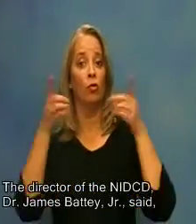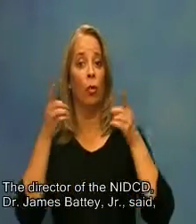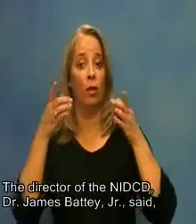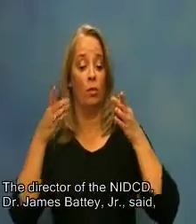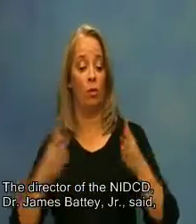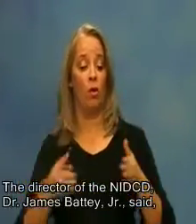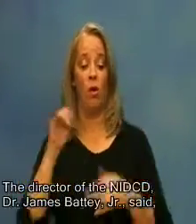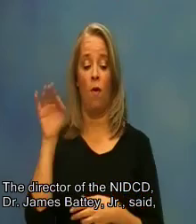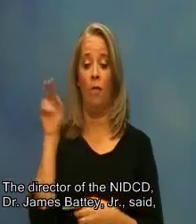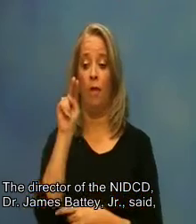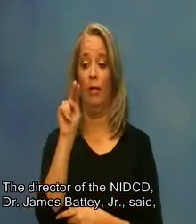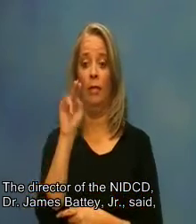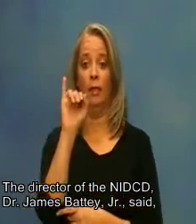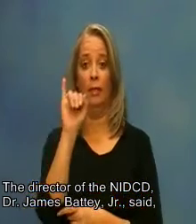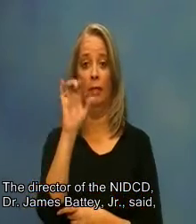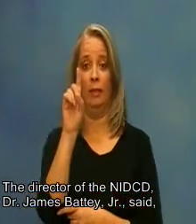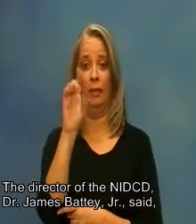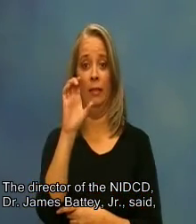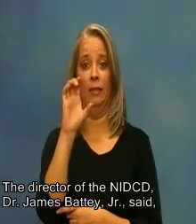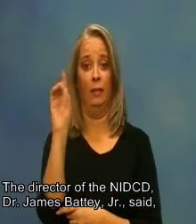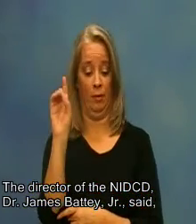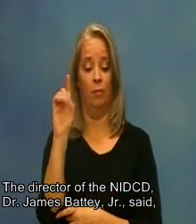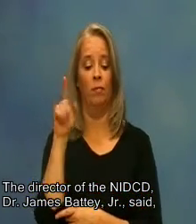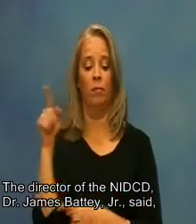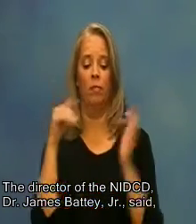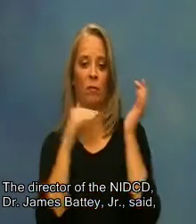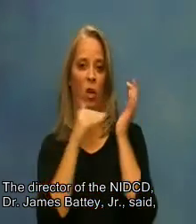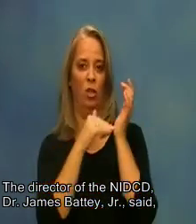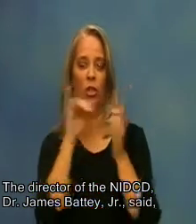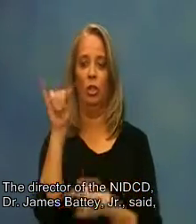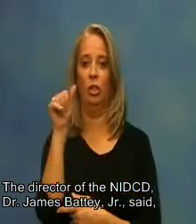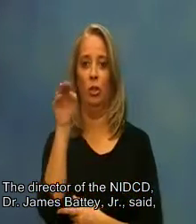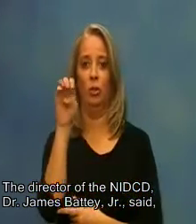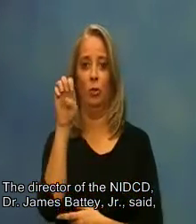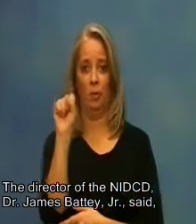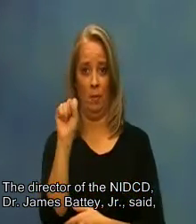The director of the NIDCD, Dr. Batty Jr.,